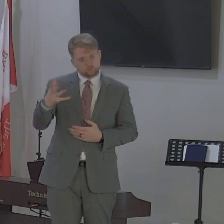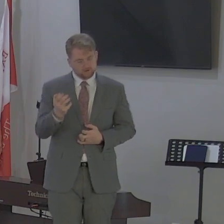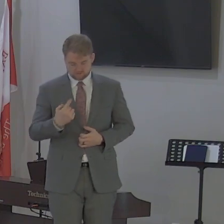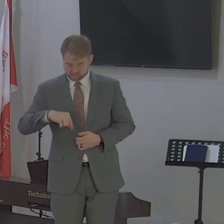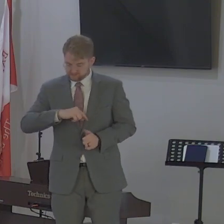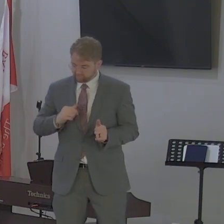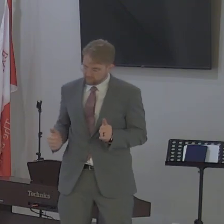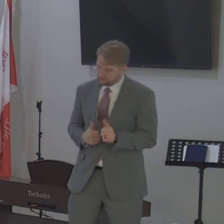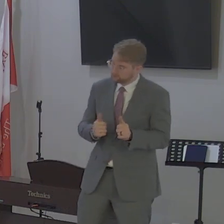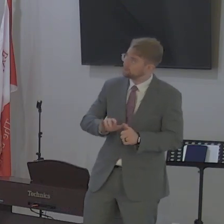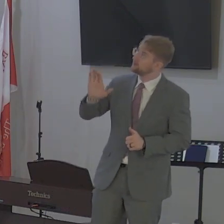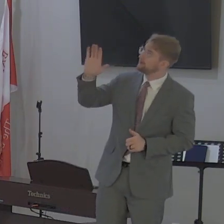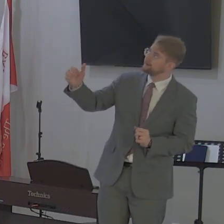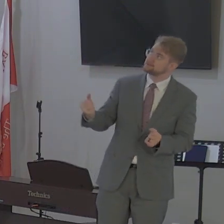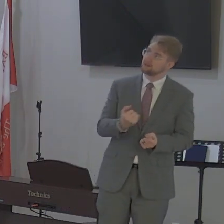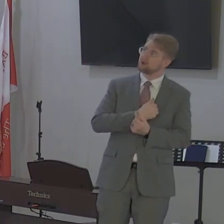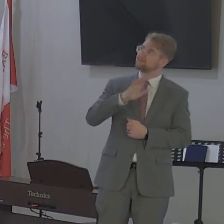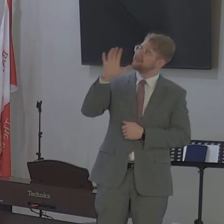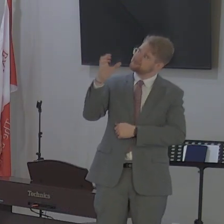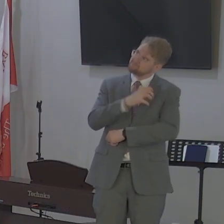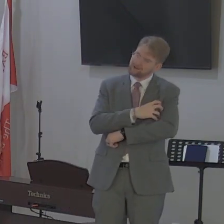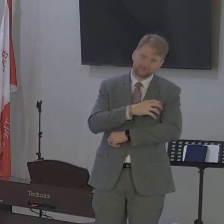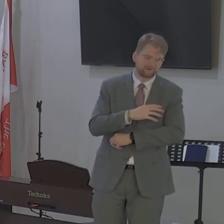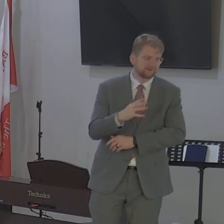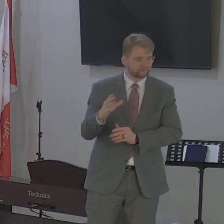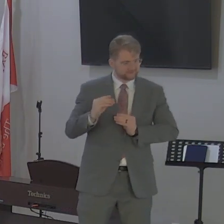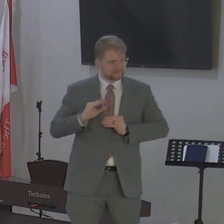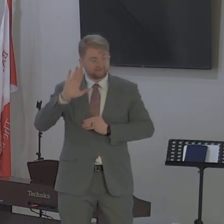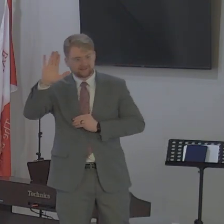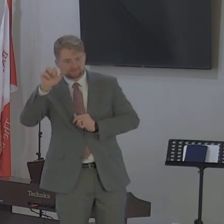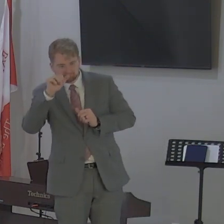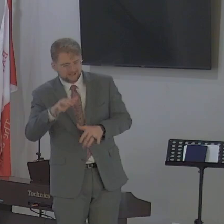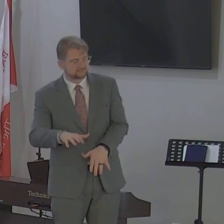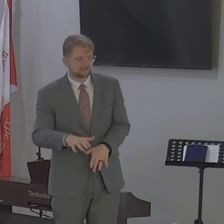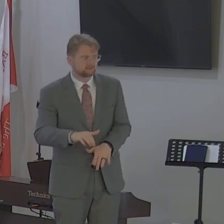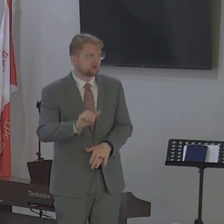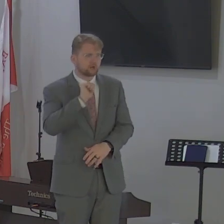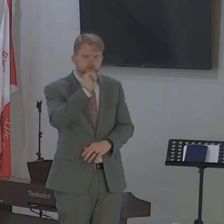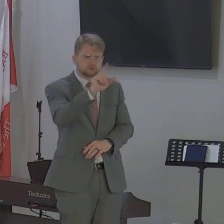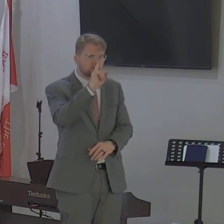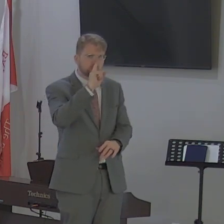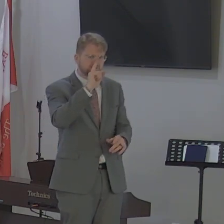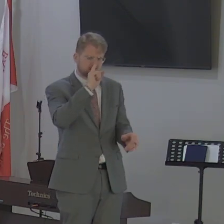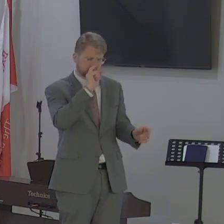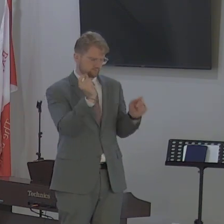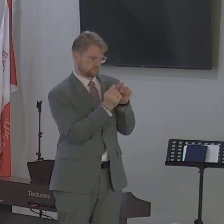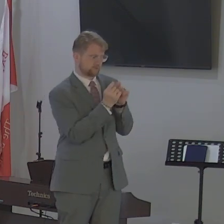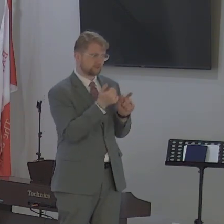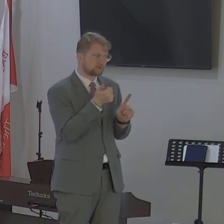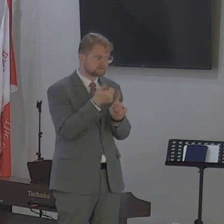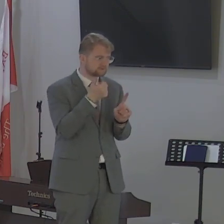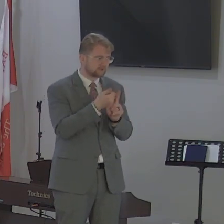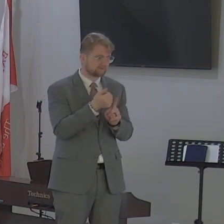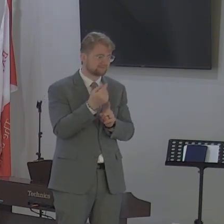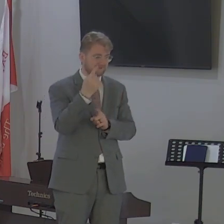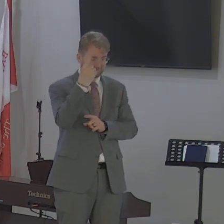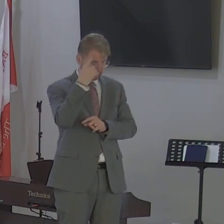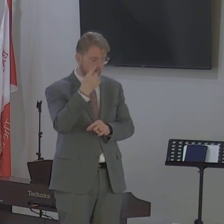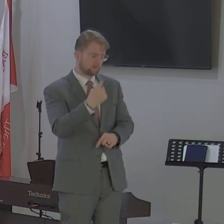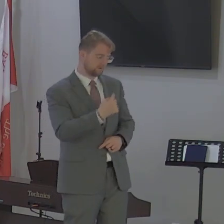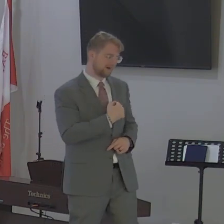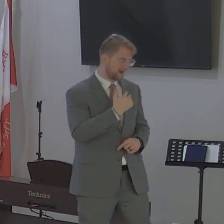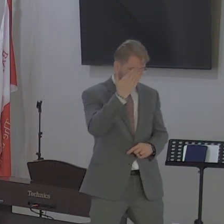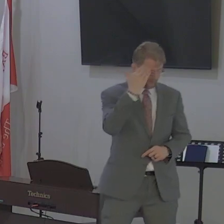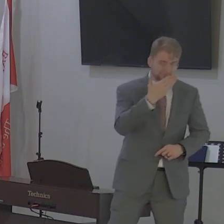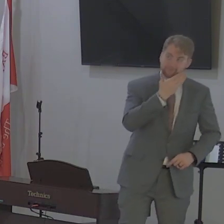His power, to receive His blessings. Please don't deceive yourselves into thinking you know and can do